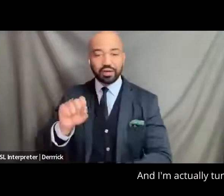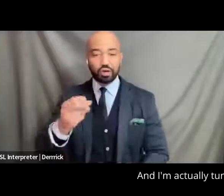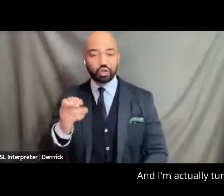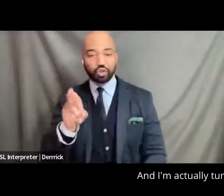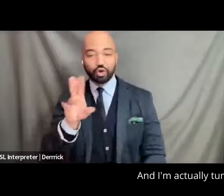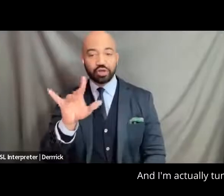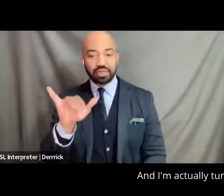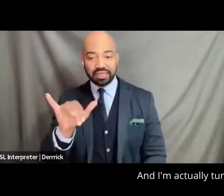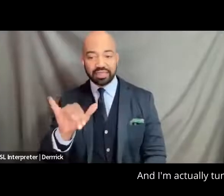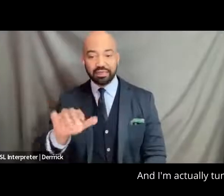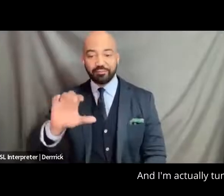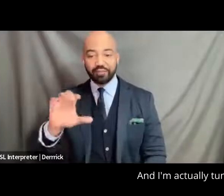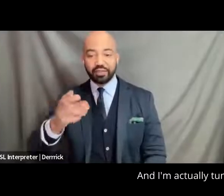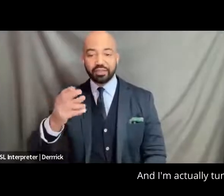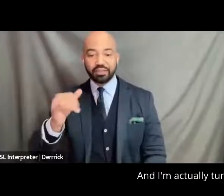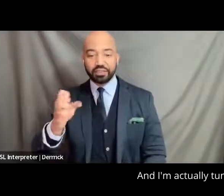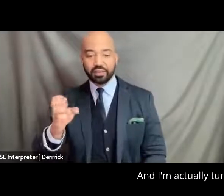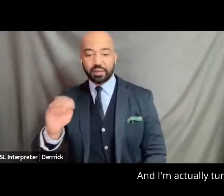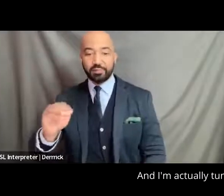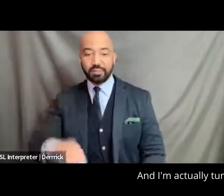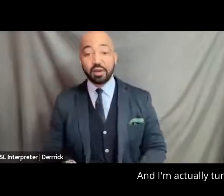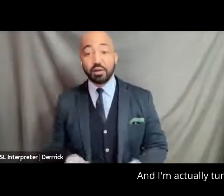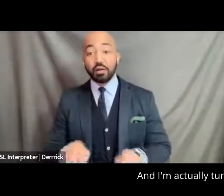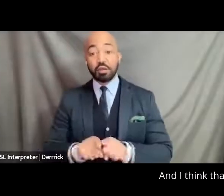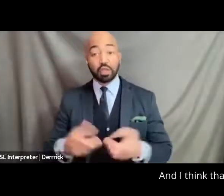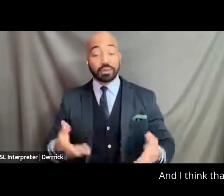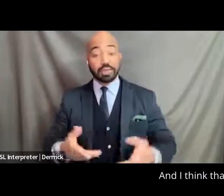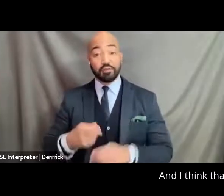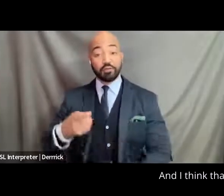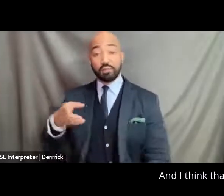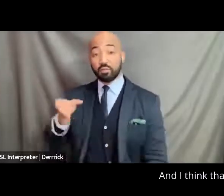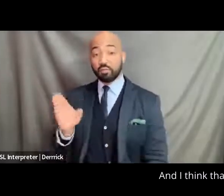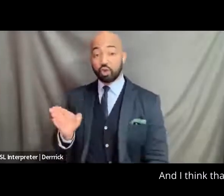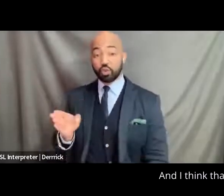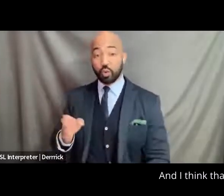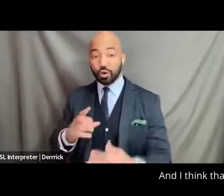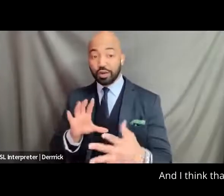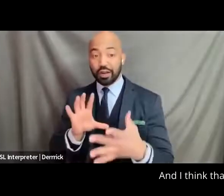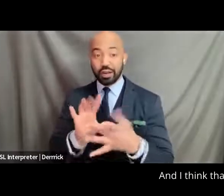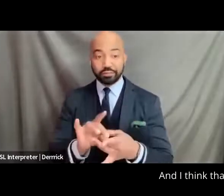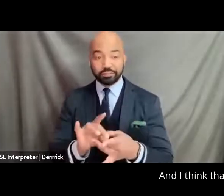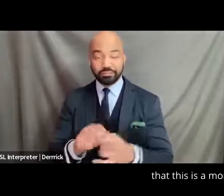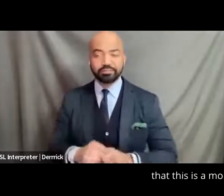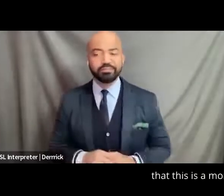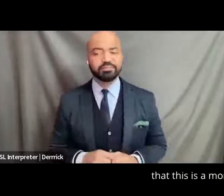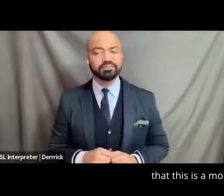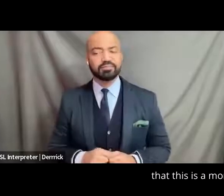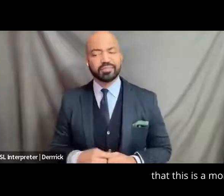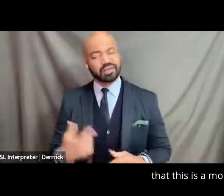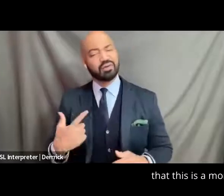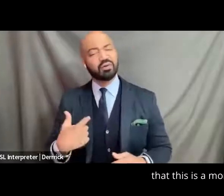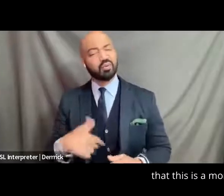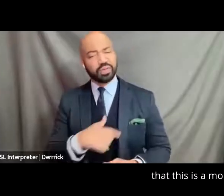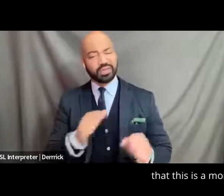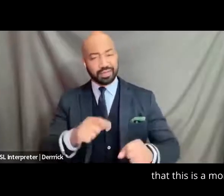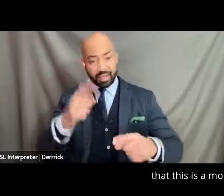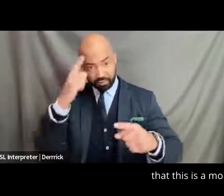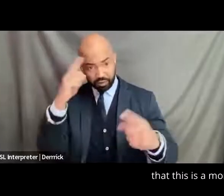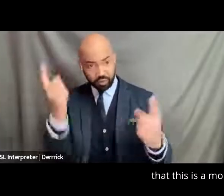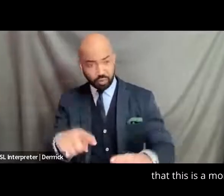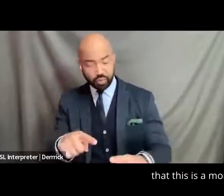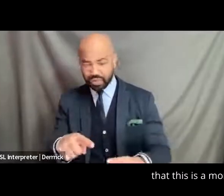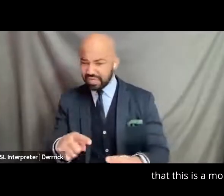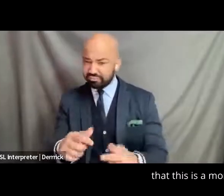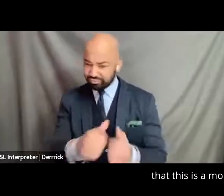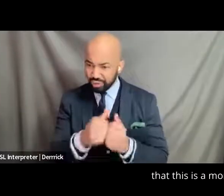think and i'm actually um tuning in from baltimore and i think that we can all agree that um this is